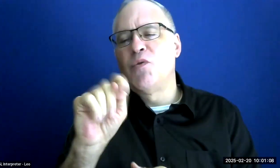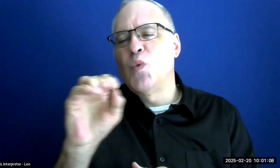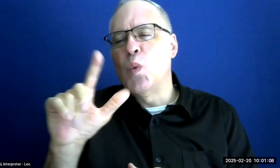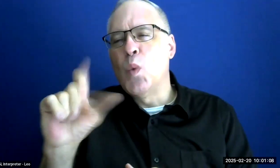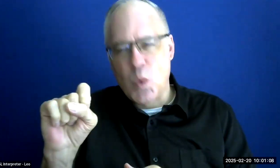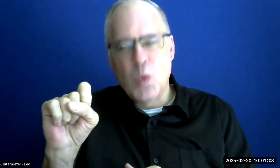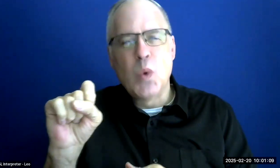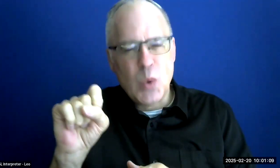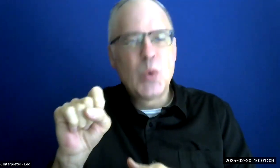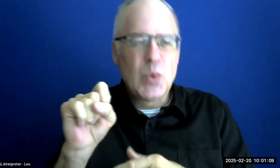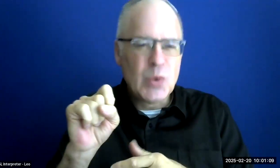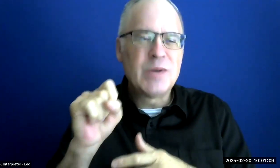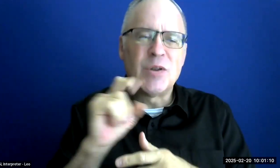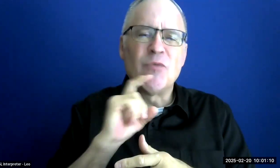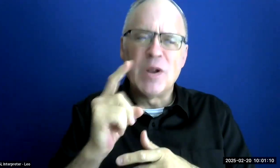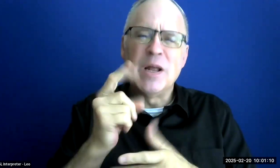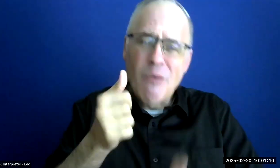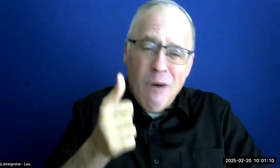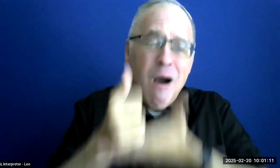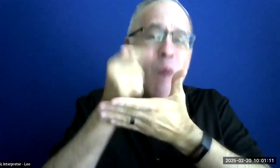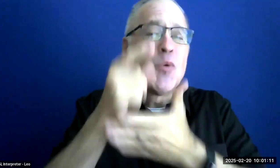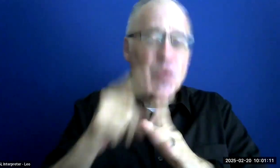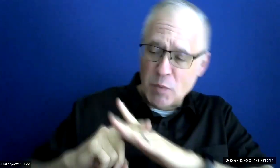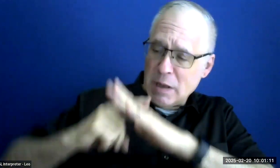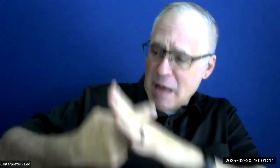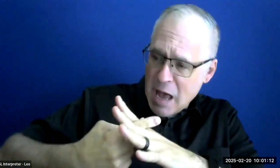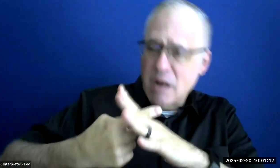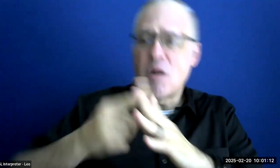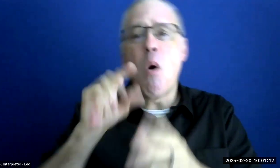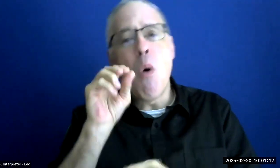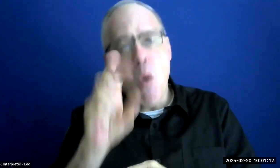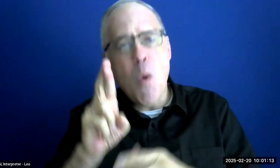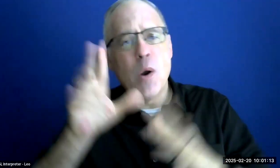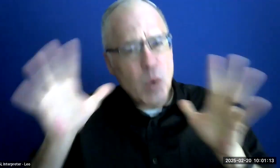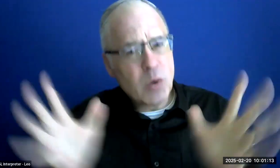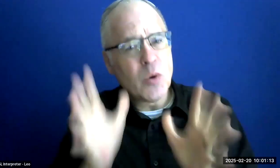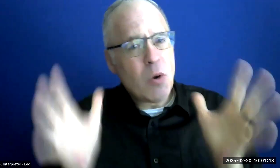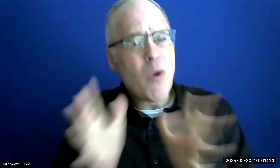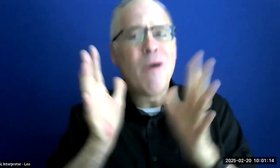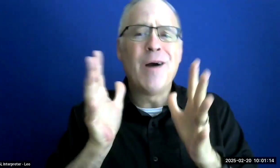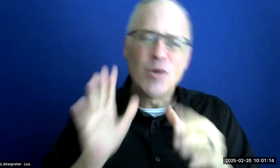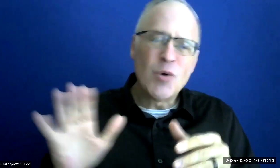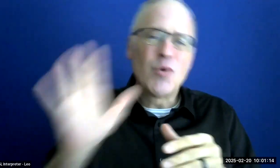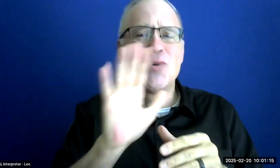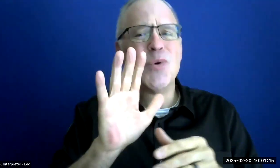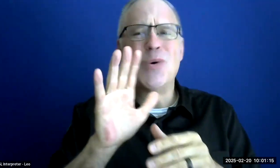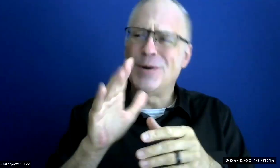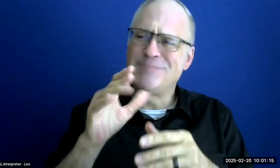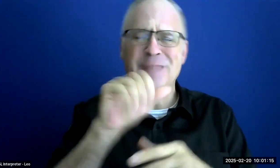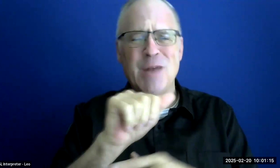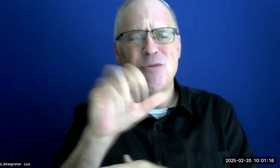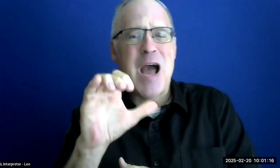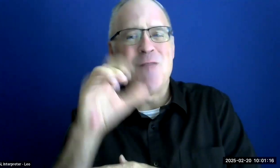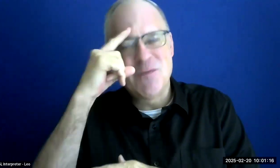begin or to intensify your annual conference's efforts to garner as many votes as